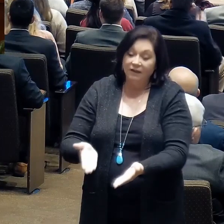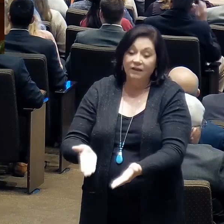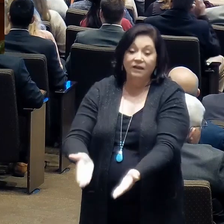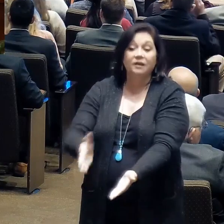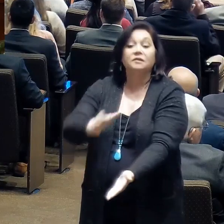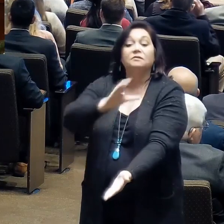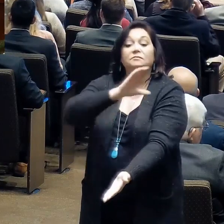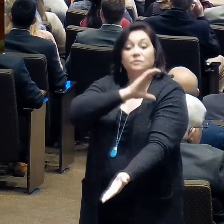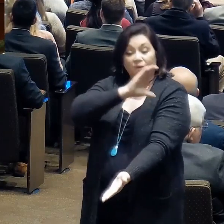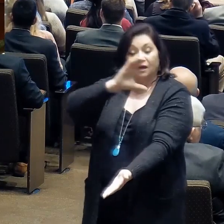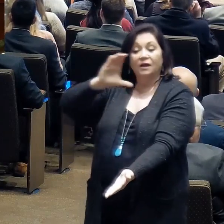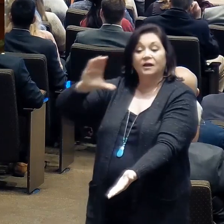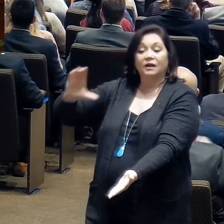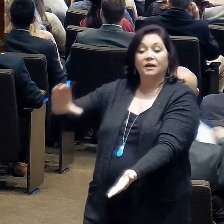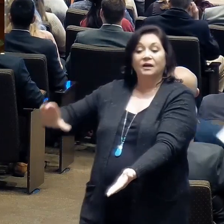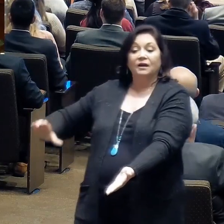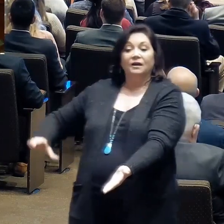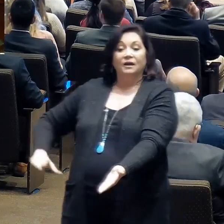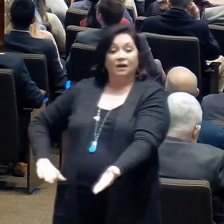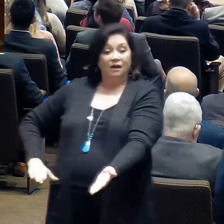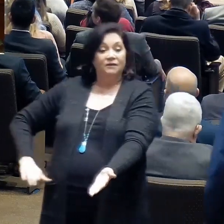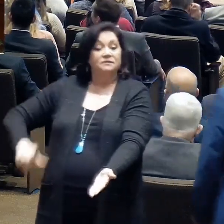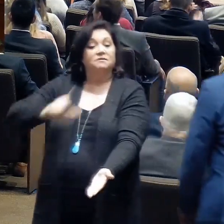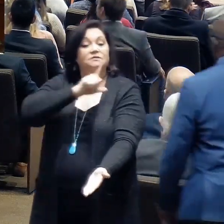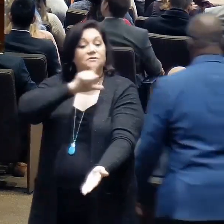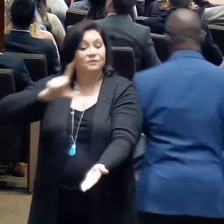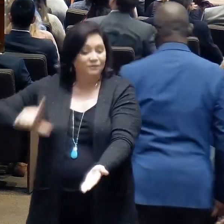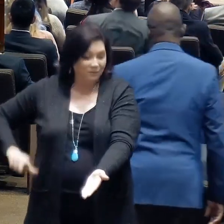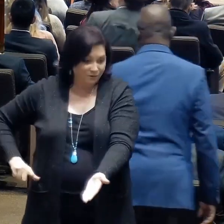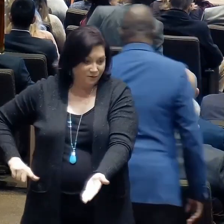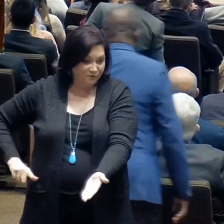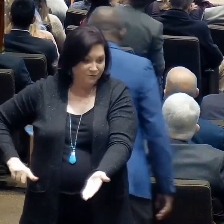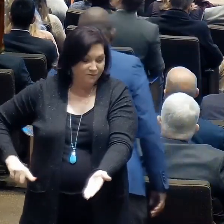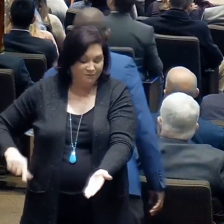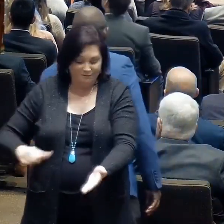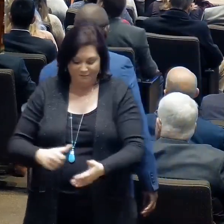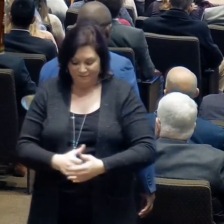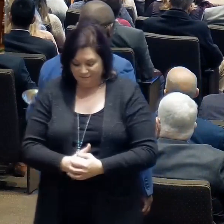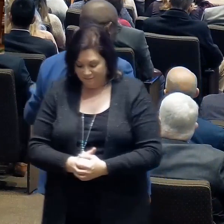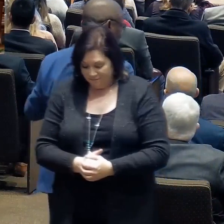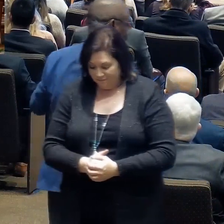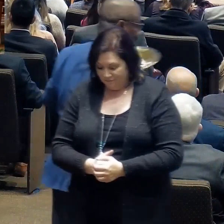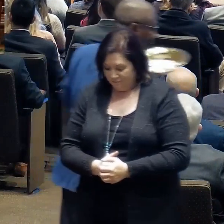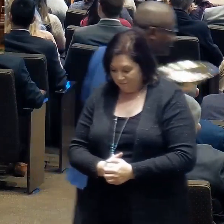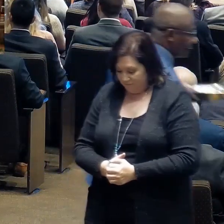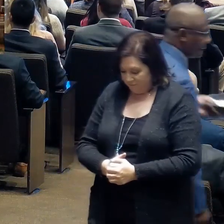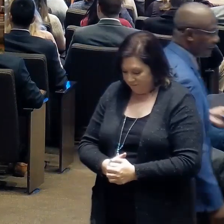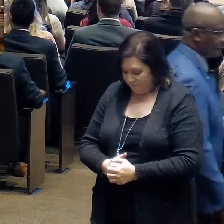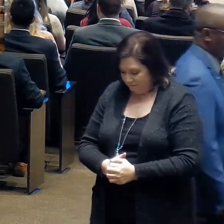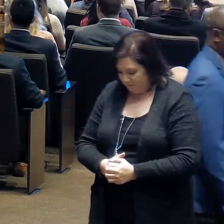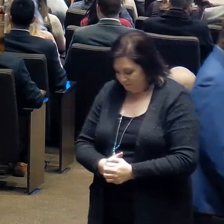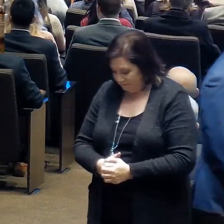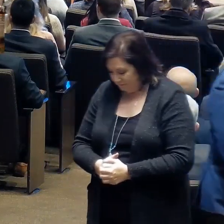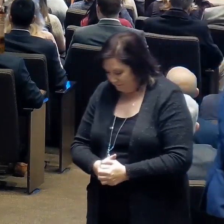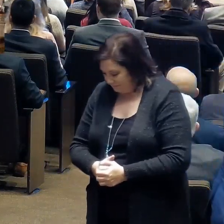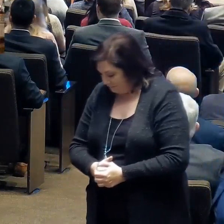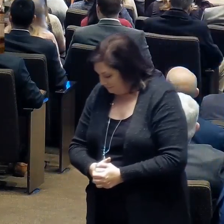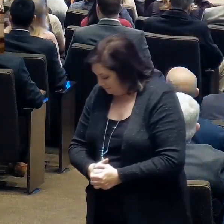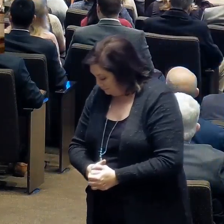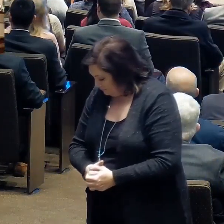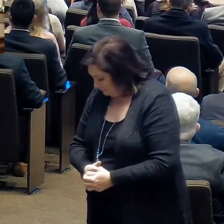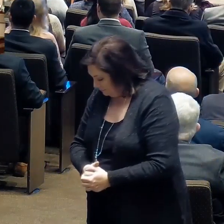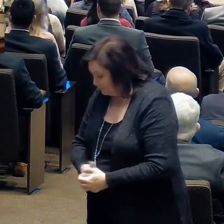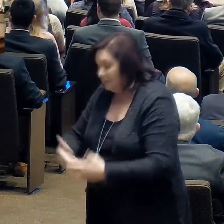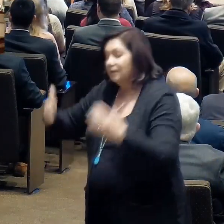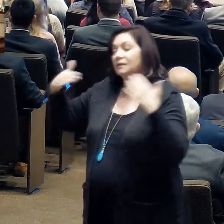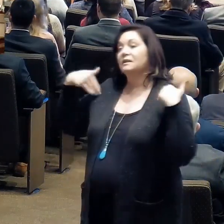Christ the Lord. Sing, choirs